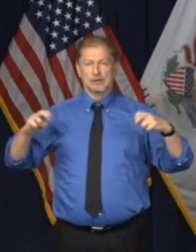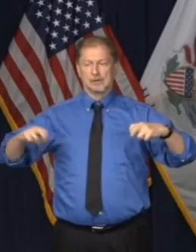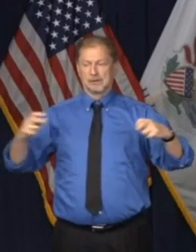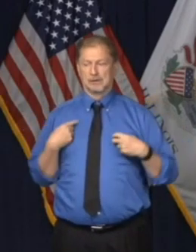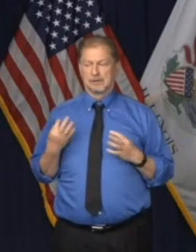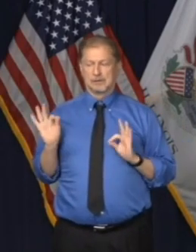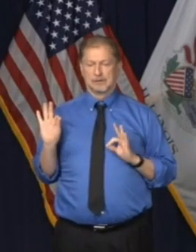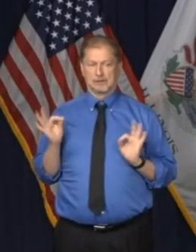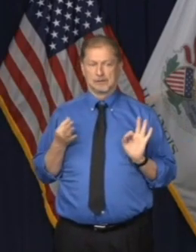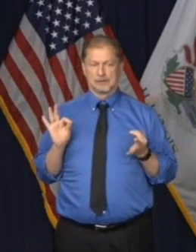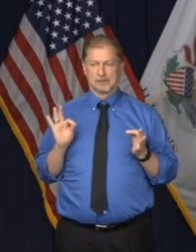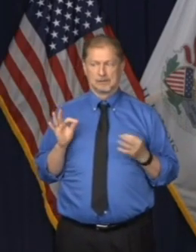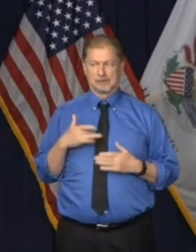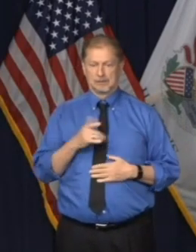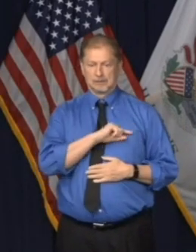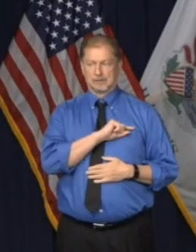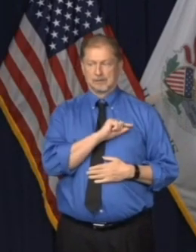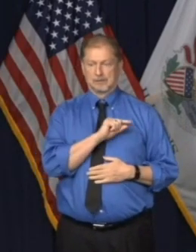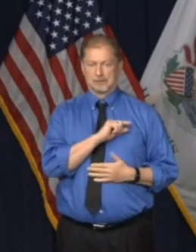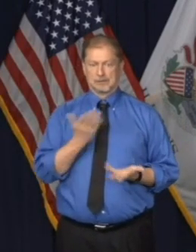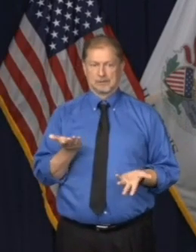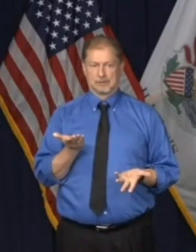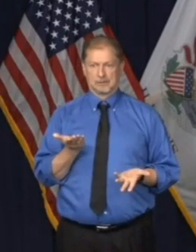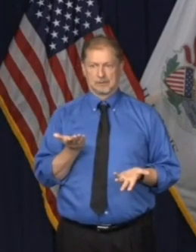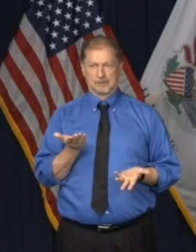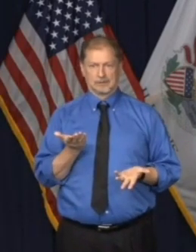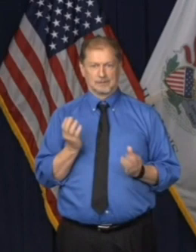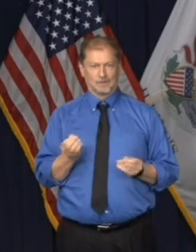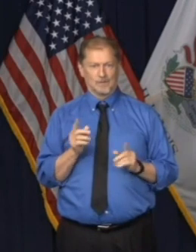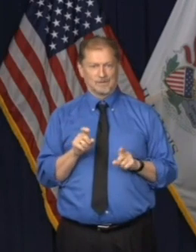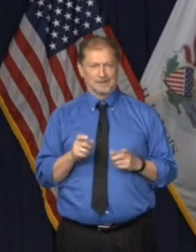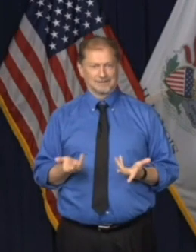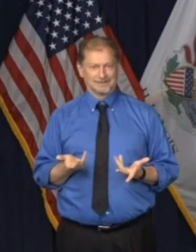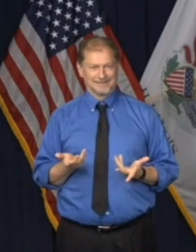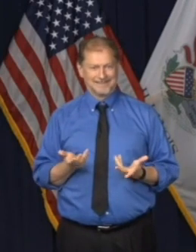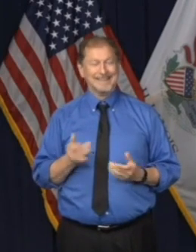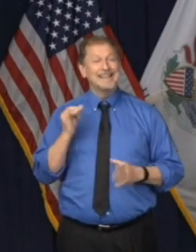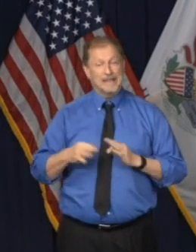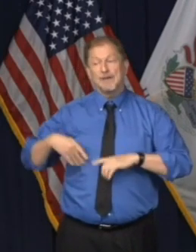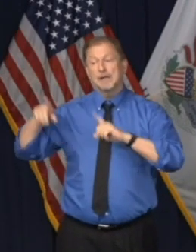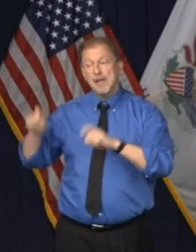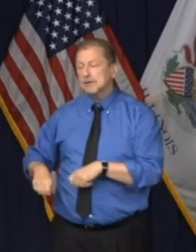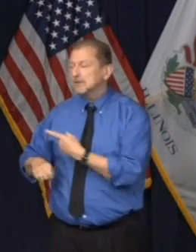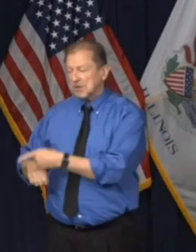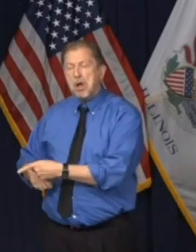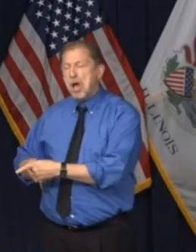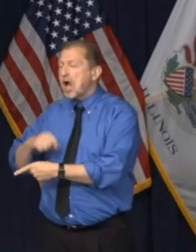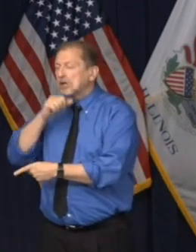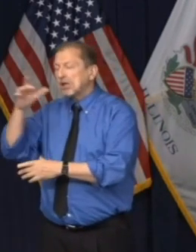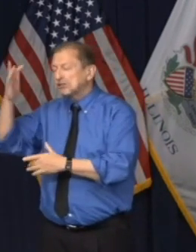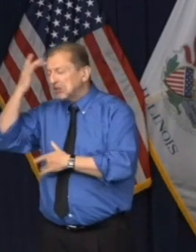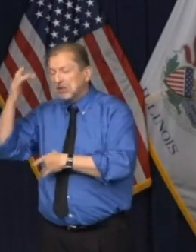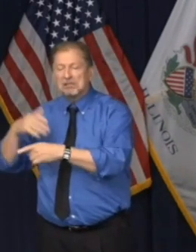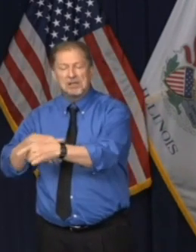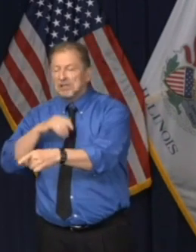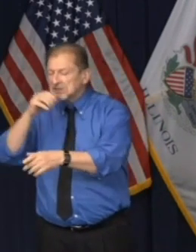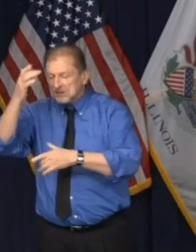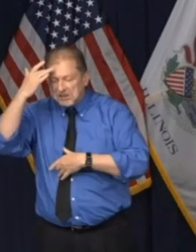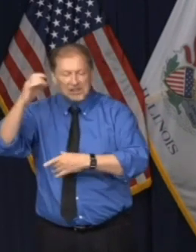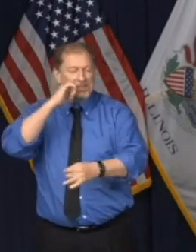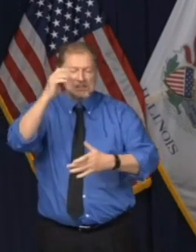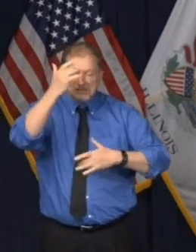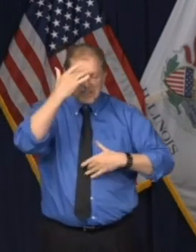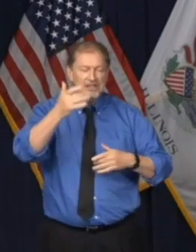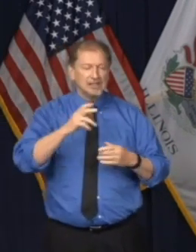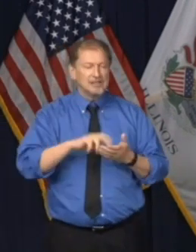on, and then they come back to work the next day. And so I would suggest to you that no, we don't need to test everybody every